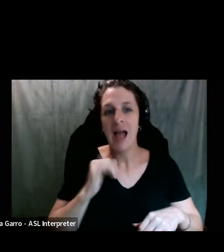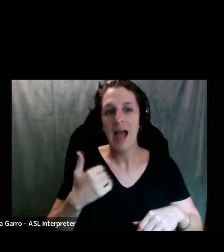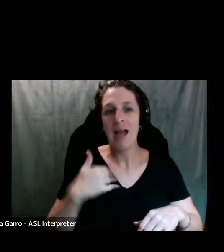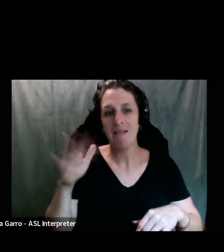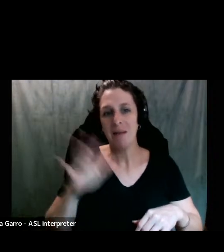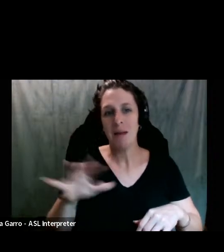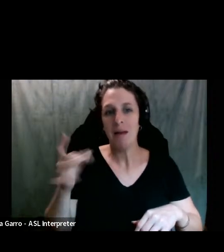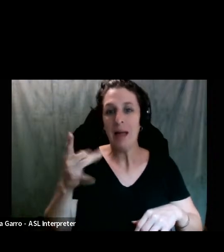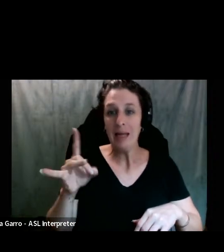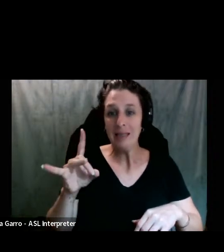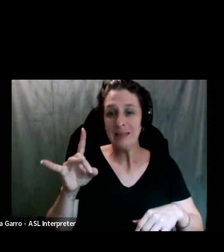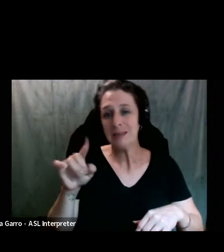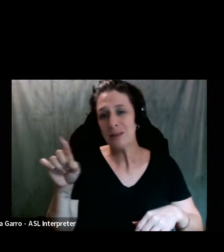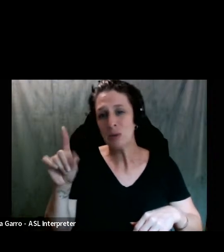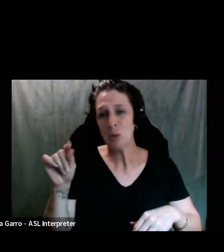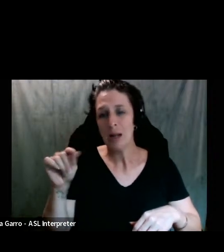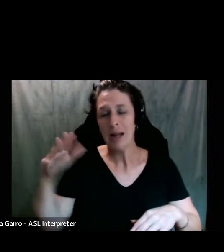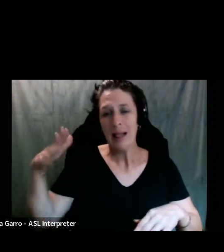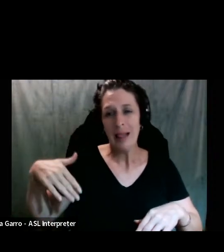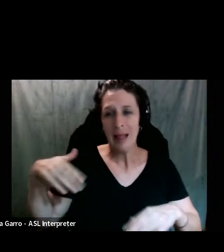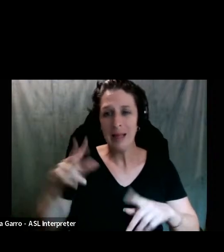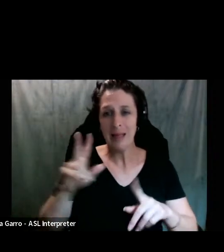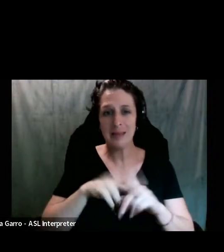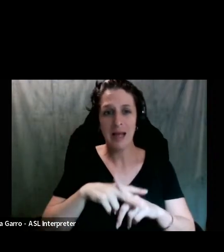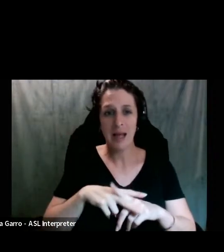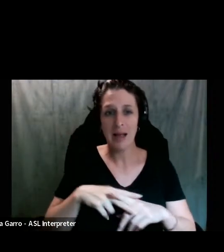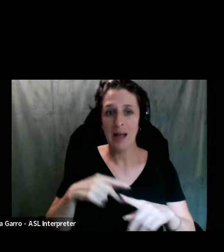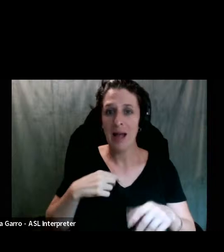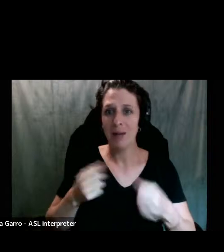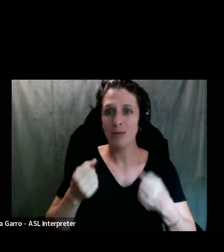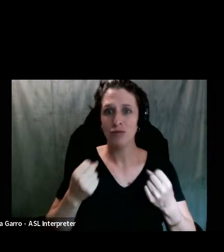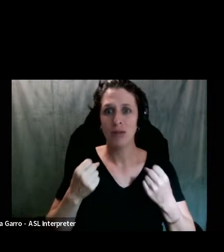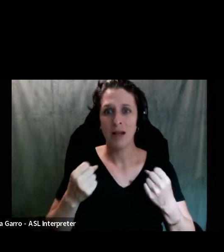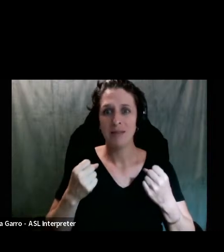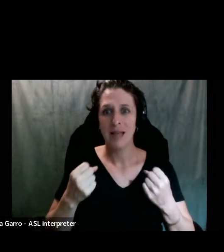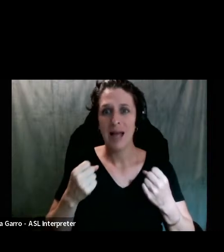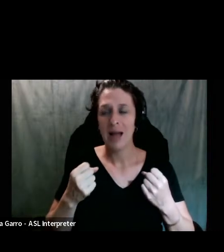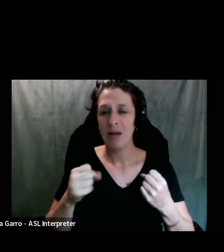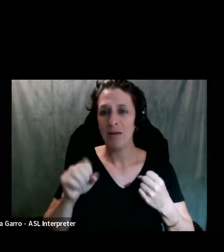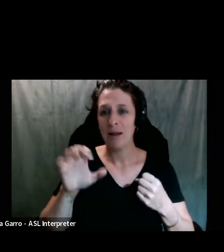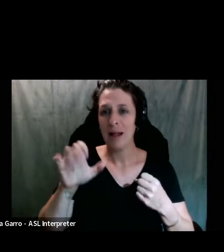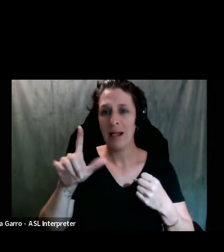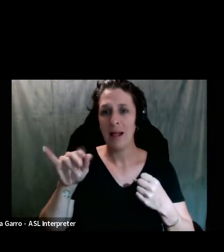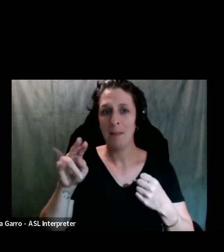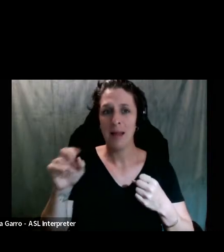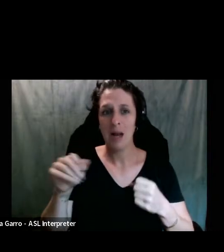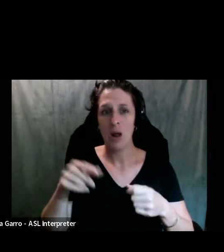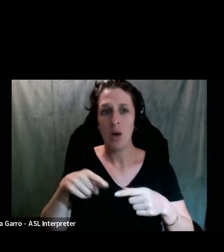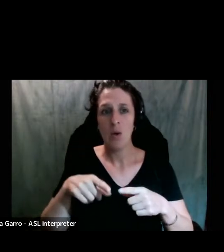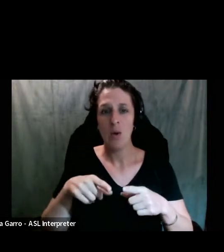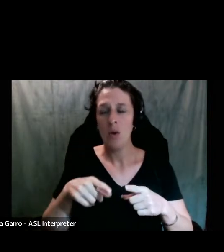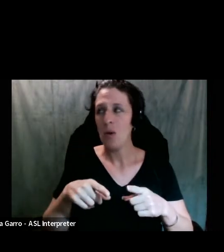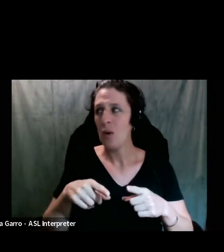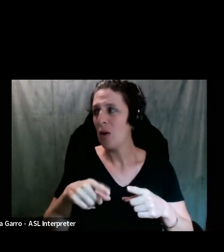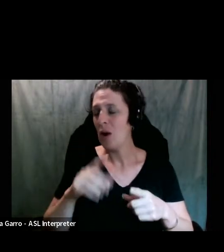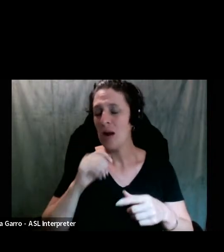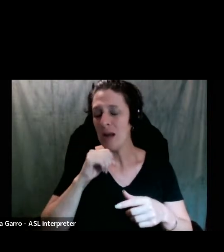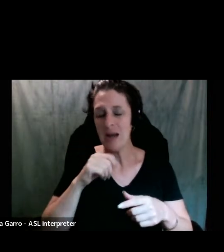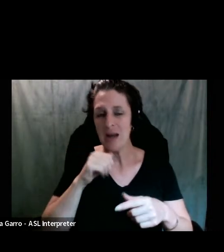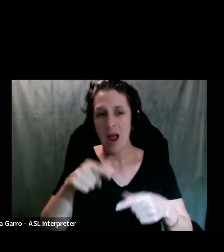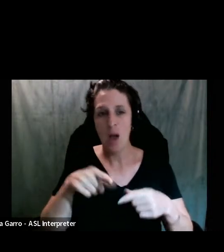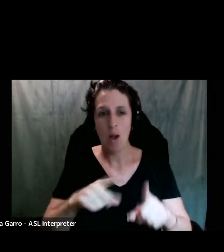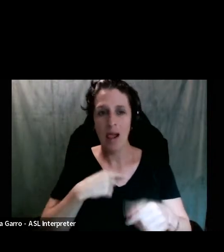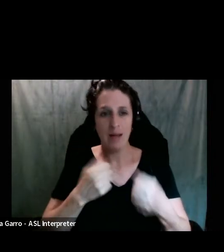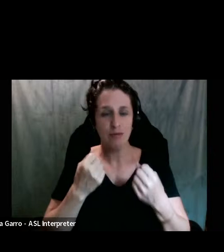due. And I just was driving down El Camino from Cappuccino, and there's not a whole lot that I could say while I'm driving, but I just said, can